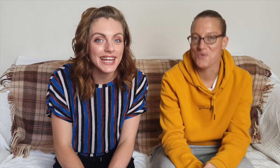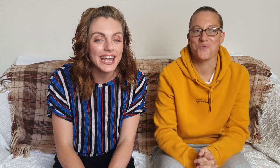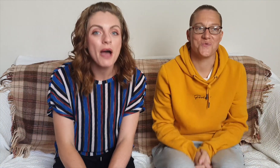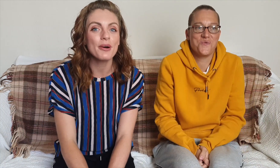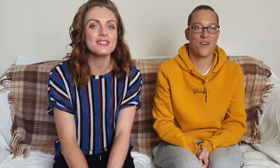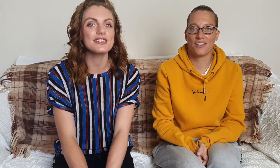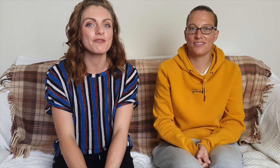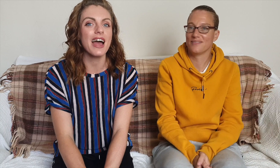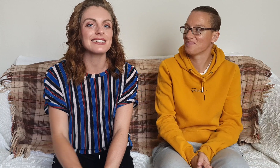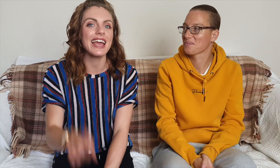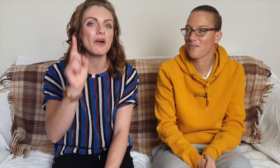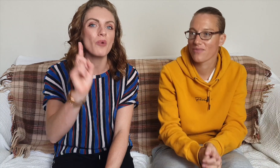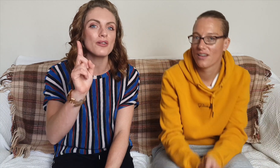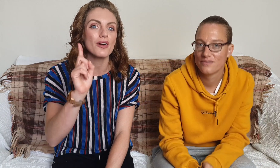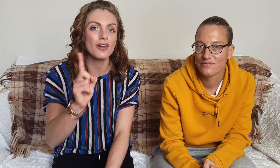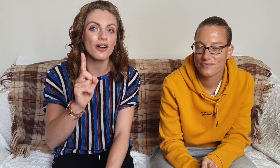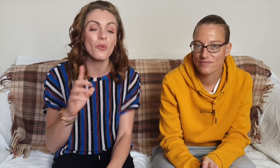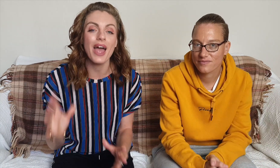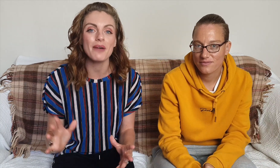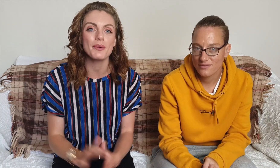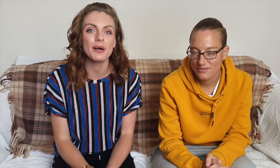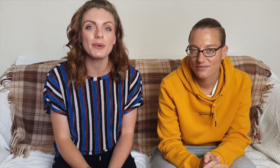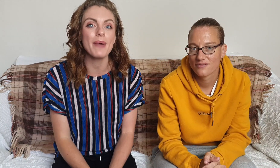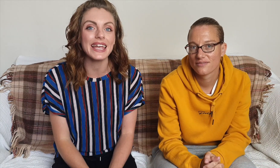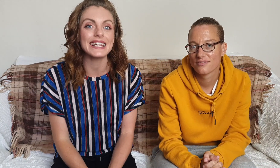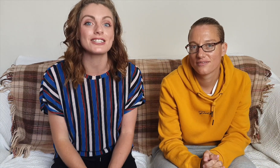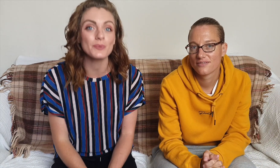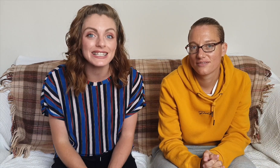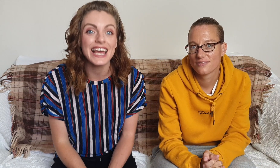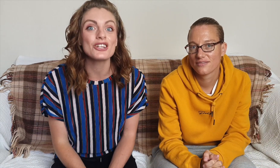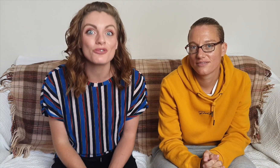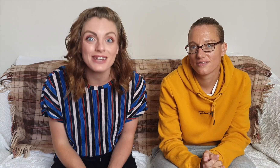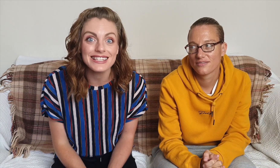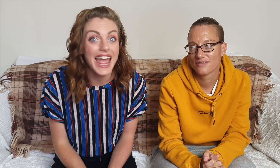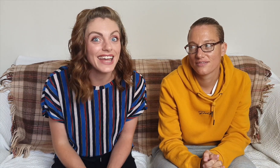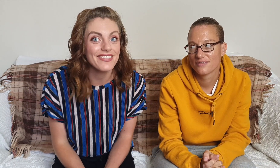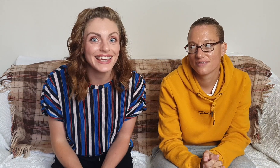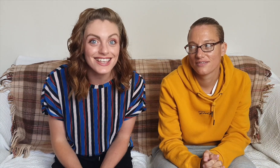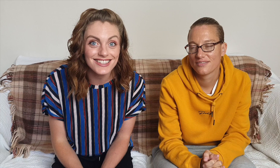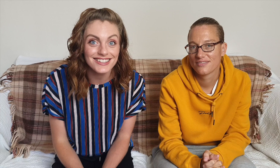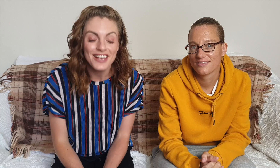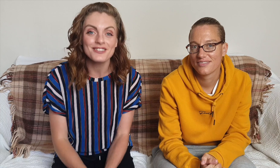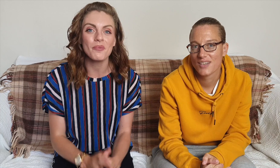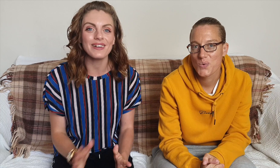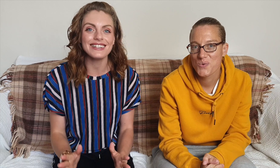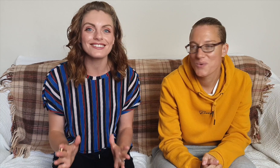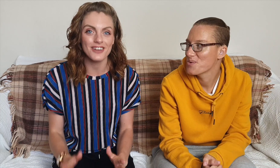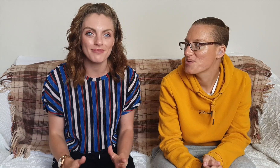day, Monday to Friday at 1 o'clock, where we will be baking a sweet treat in the kitchen. So please join